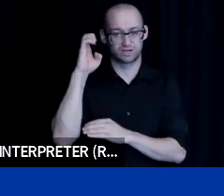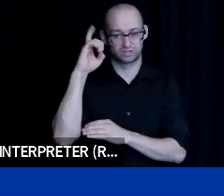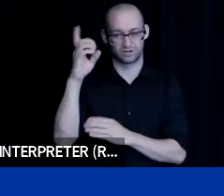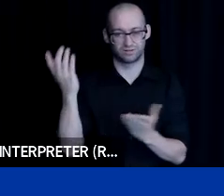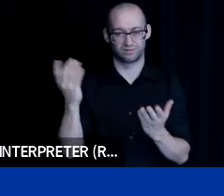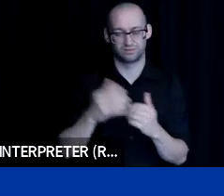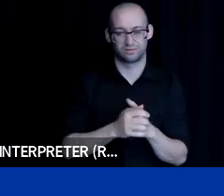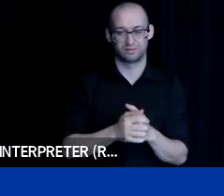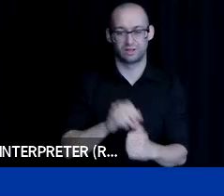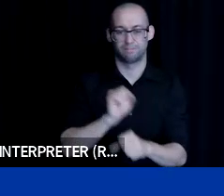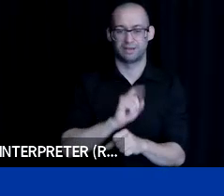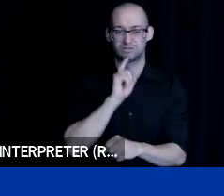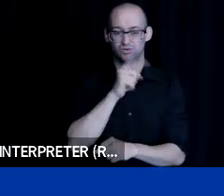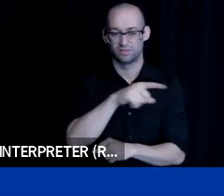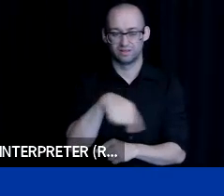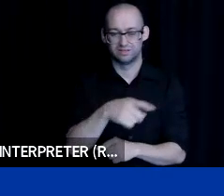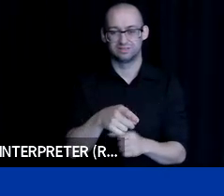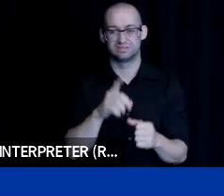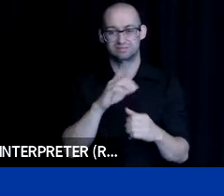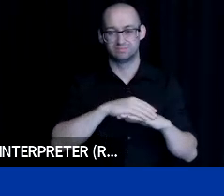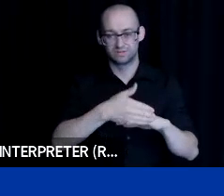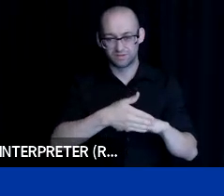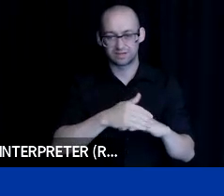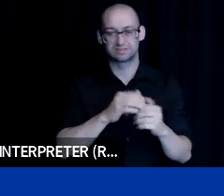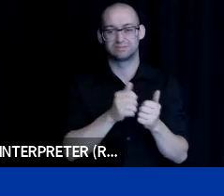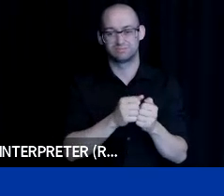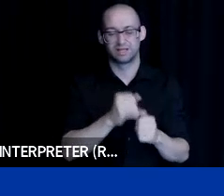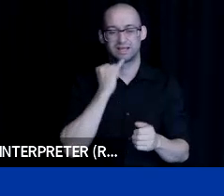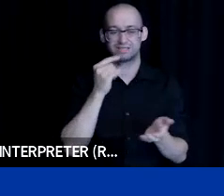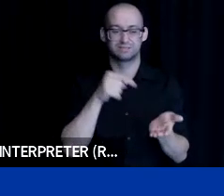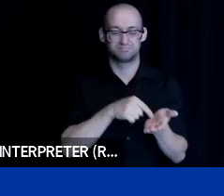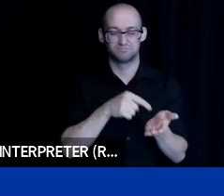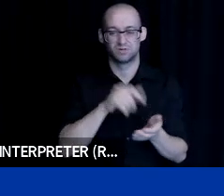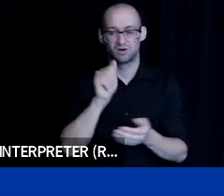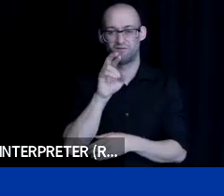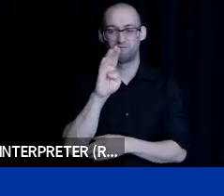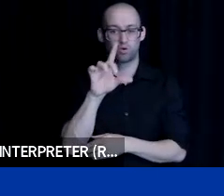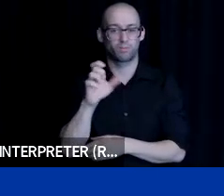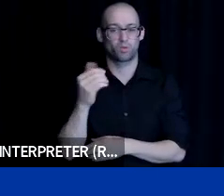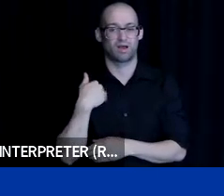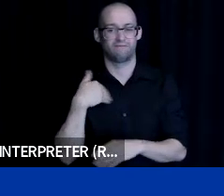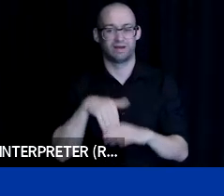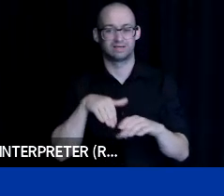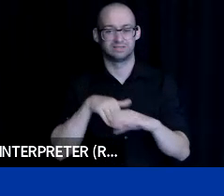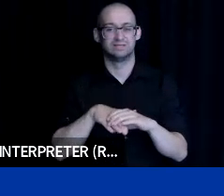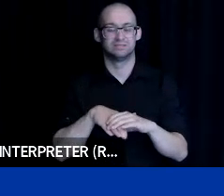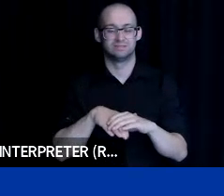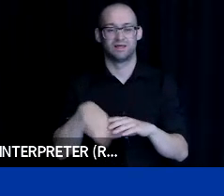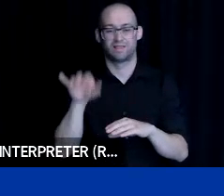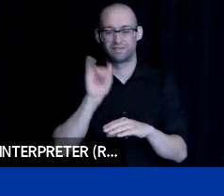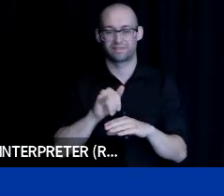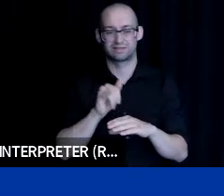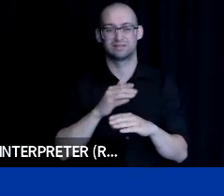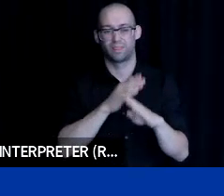So making sure that those devices are affordable and that people have access to those. So those are the barriers that